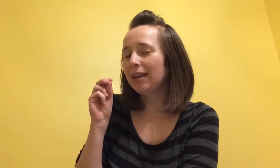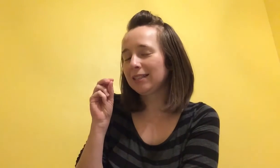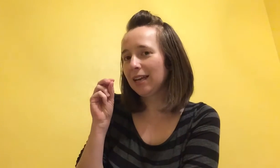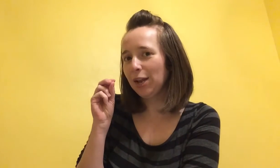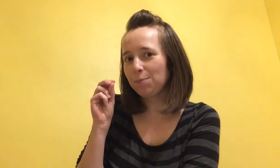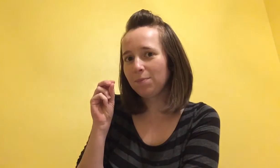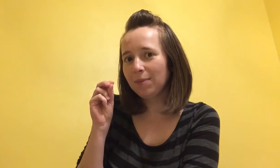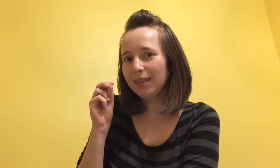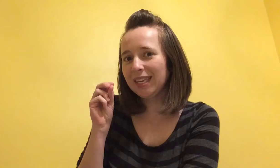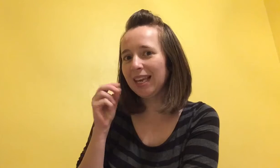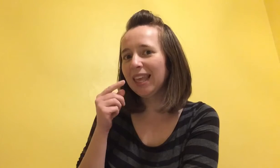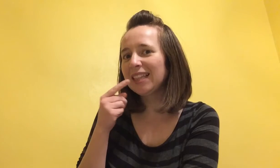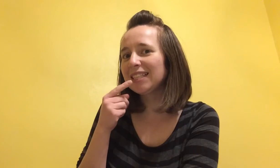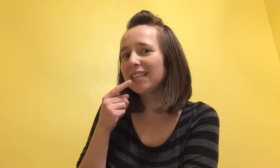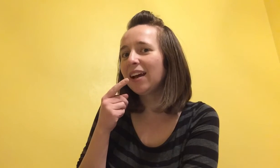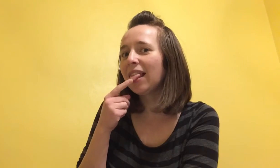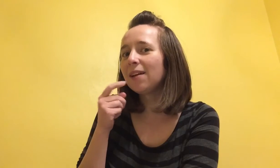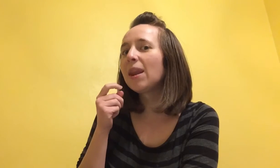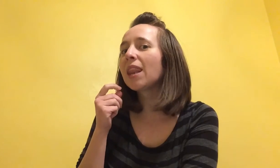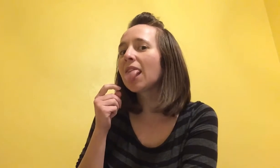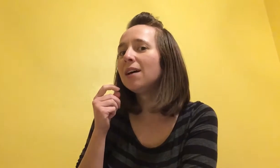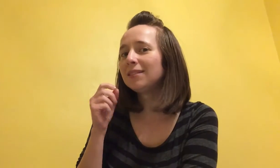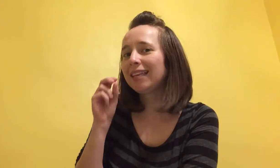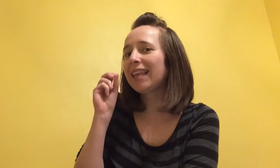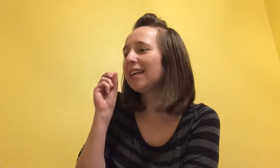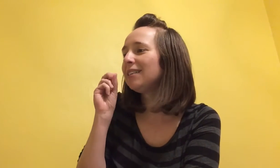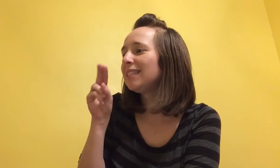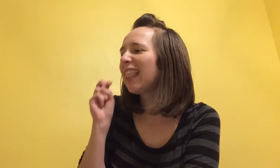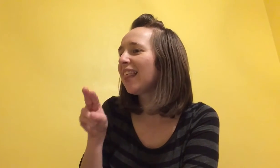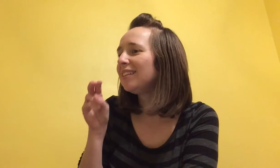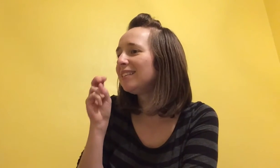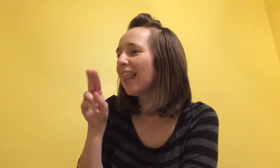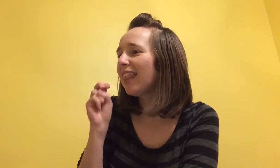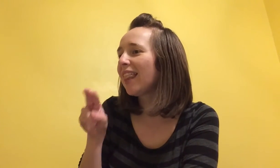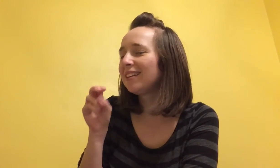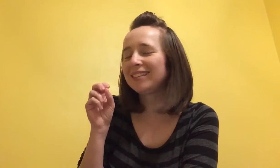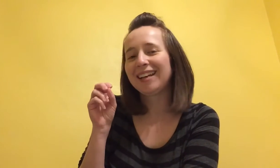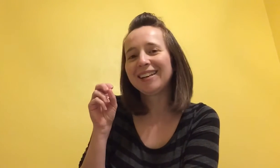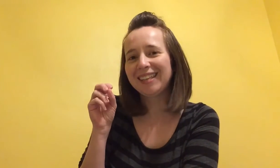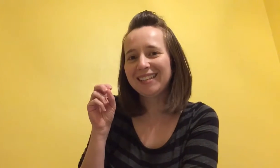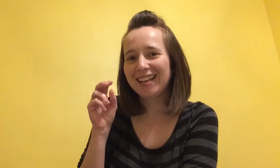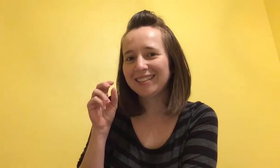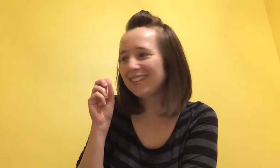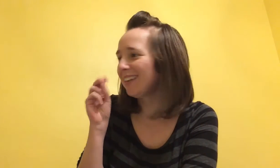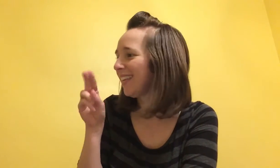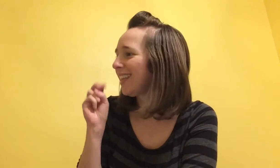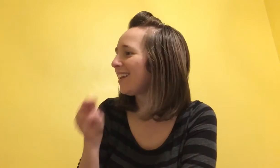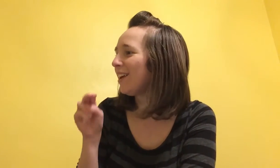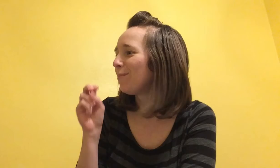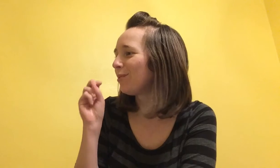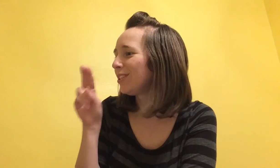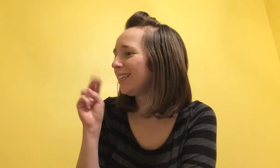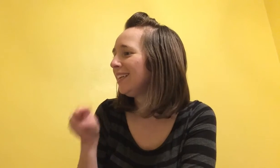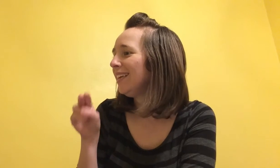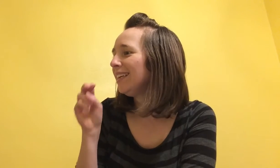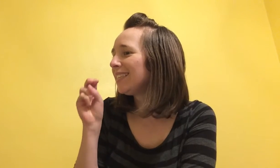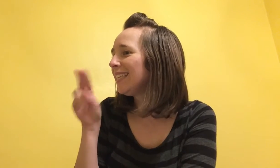it's kind of mimicking like the tongue, like that. Kind of like that kind of motion. So this